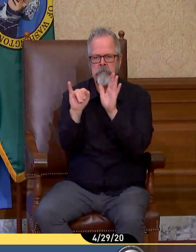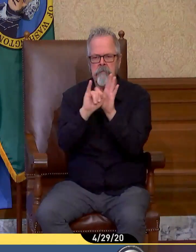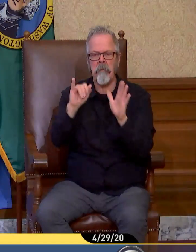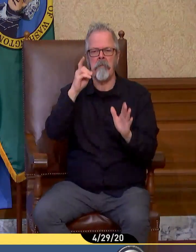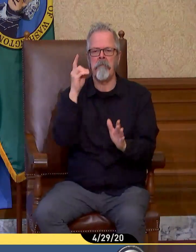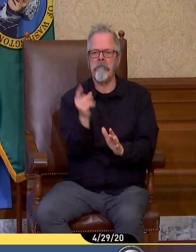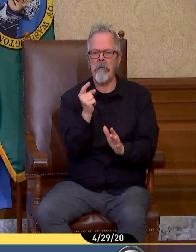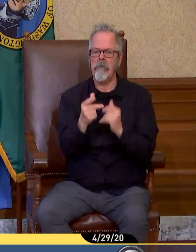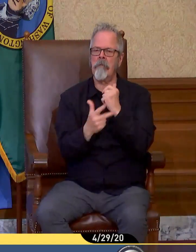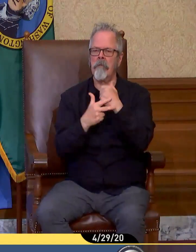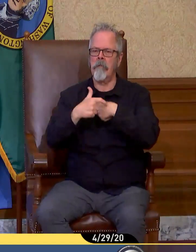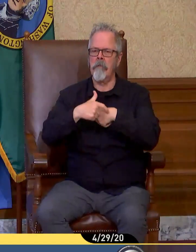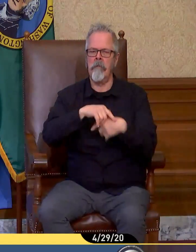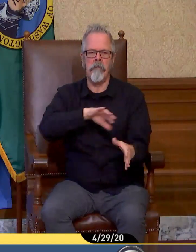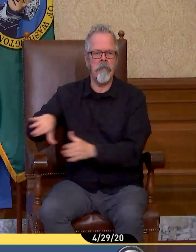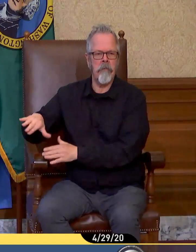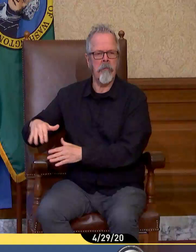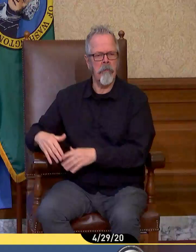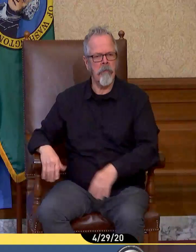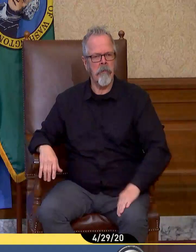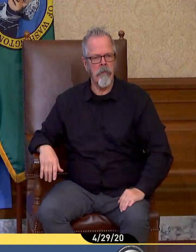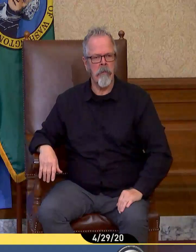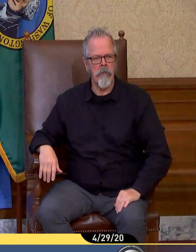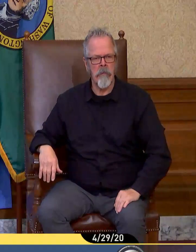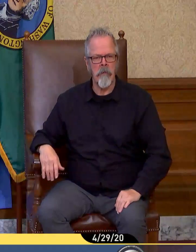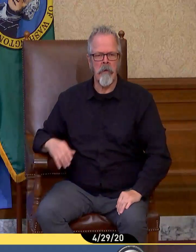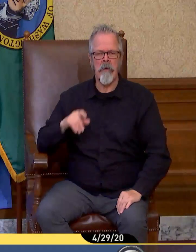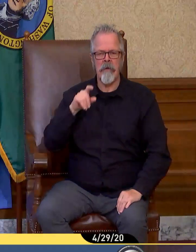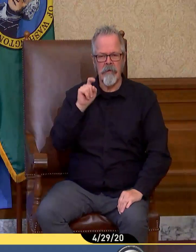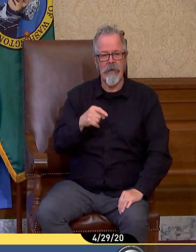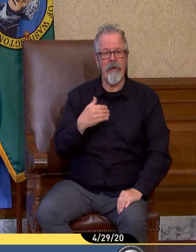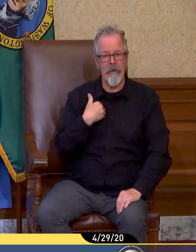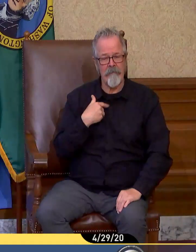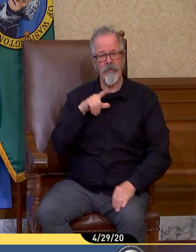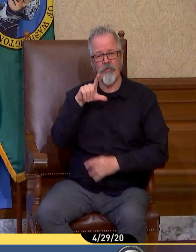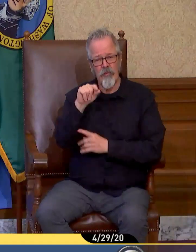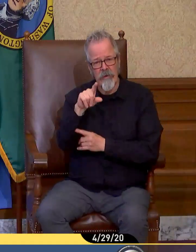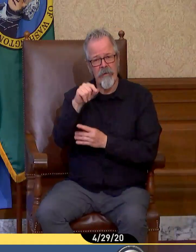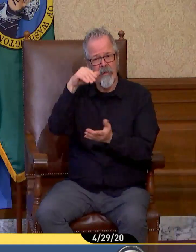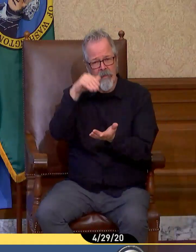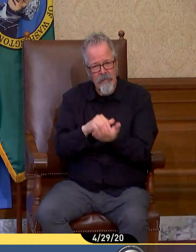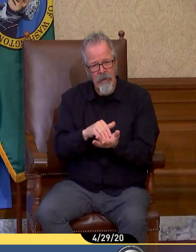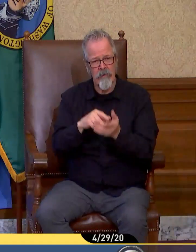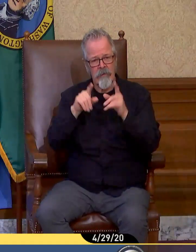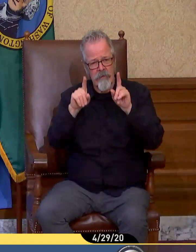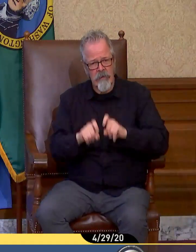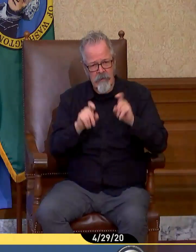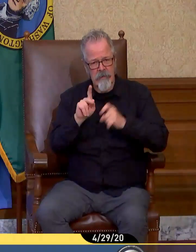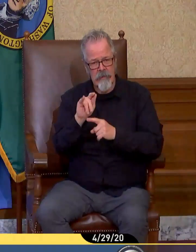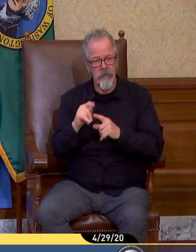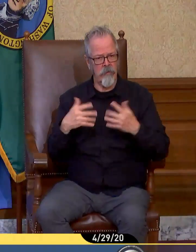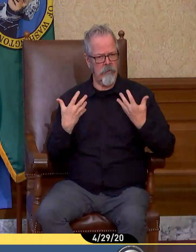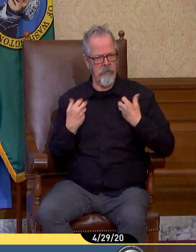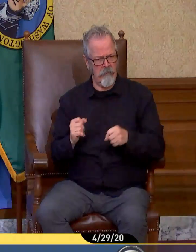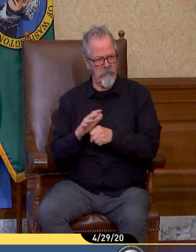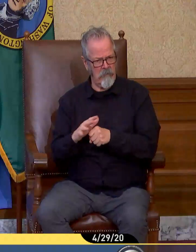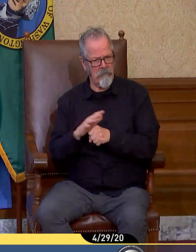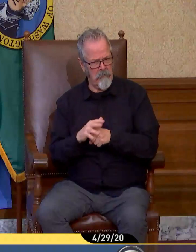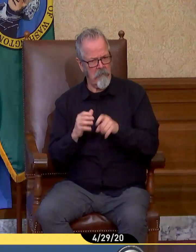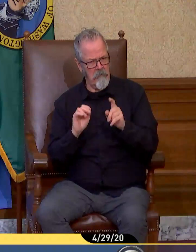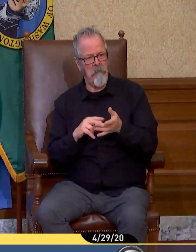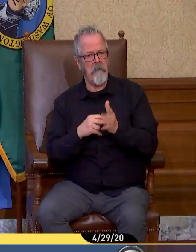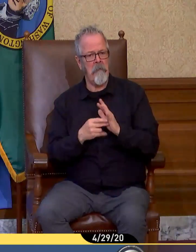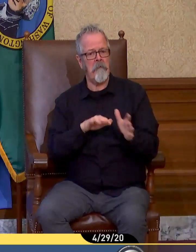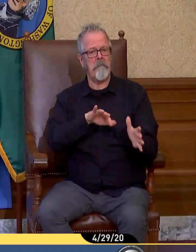to give us high confidence we're going to be able to do that on a very rapid basis. So we need to have that tool ready to go as we go to the